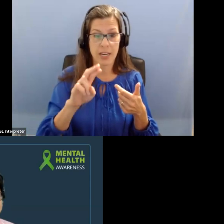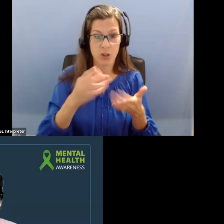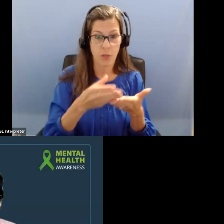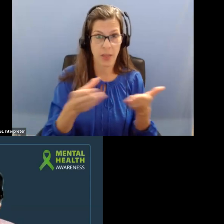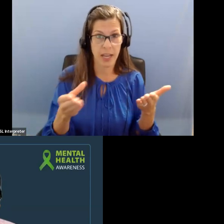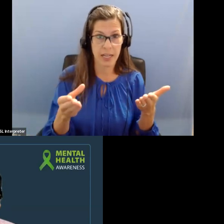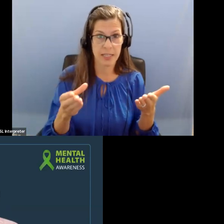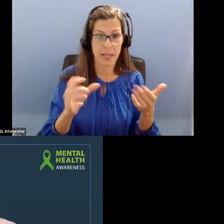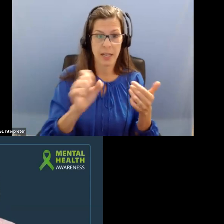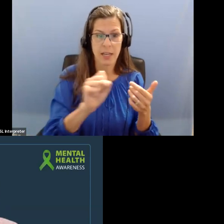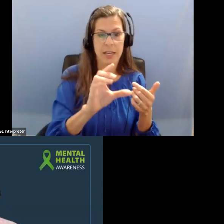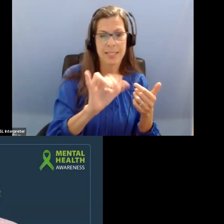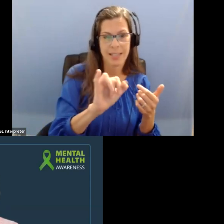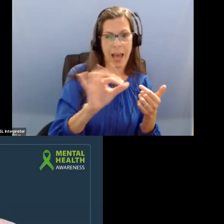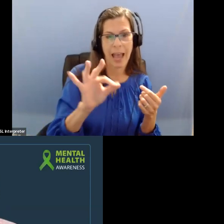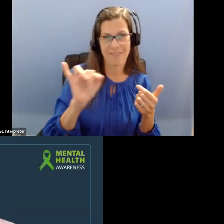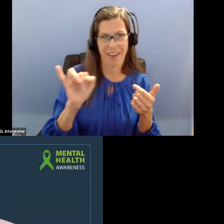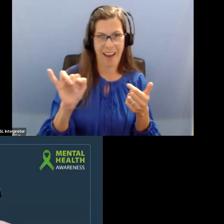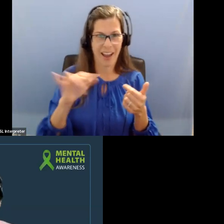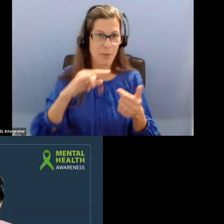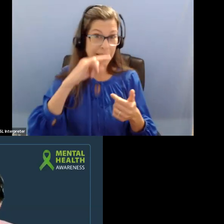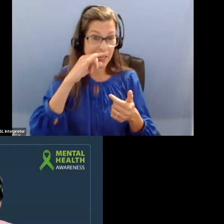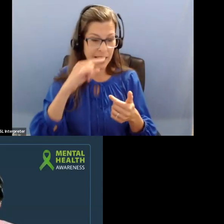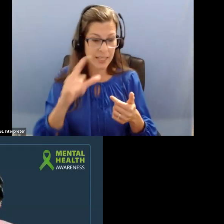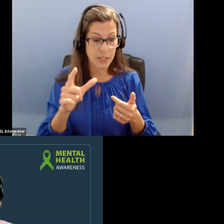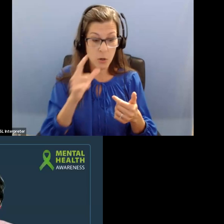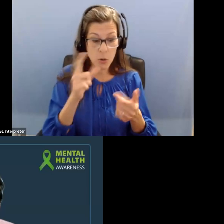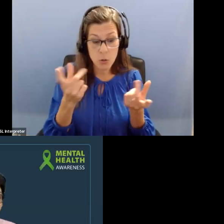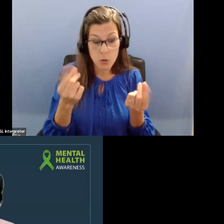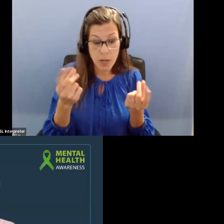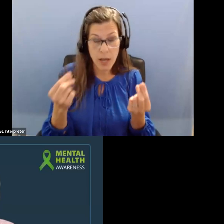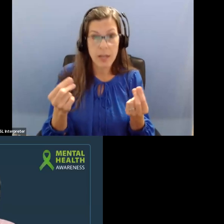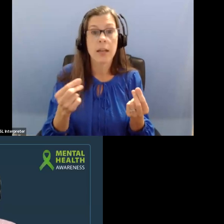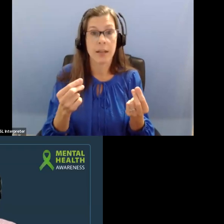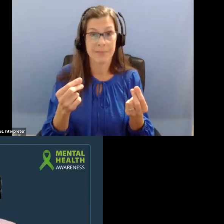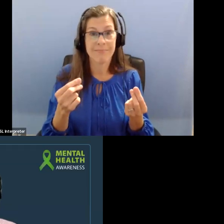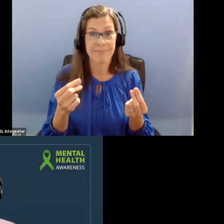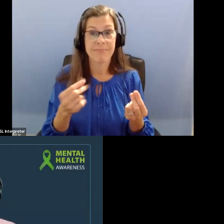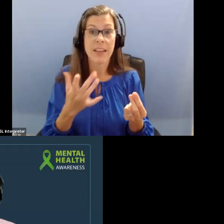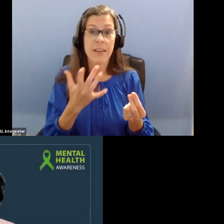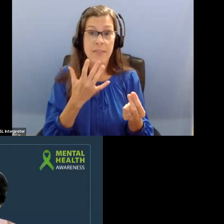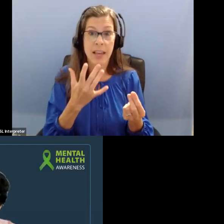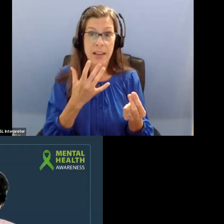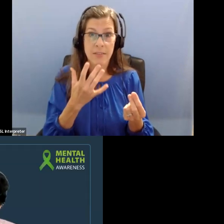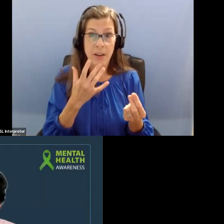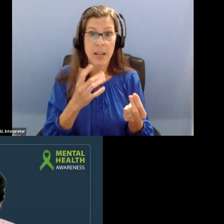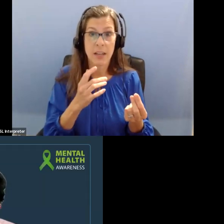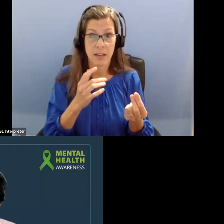and whodunit. Those are like some of my favorite mixtures. My favorite shows of all time is